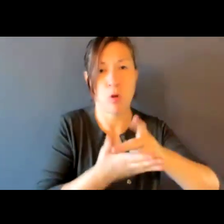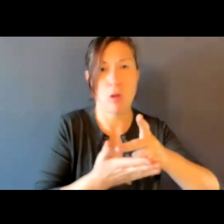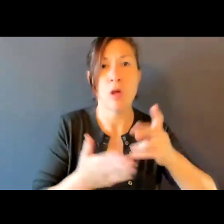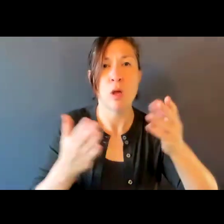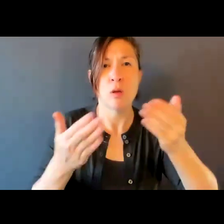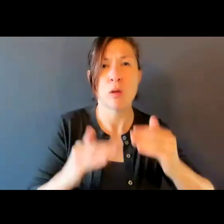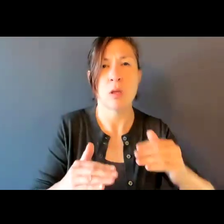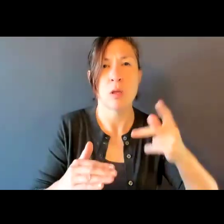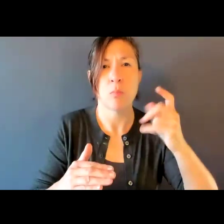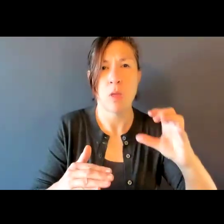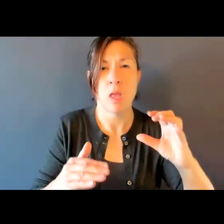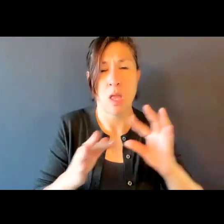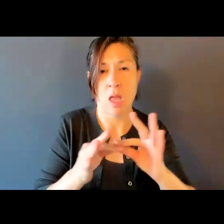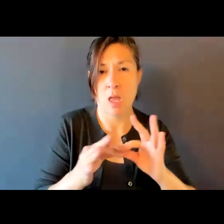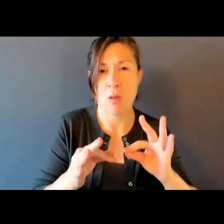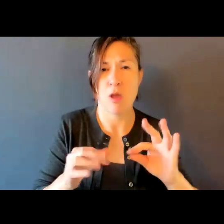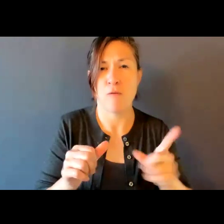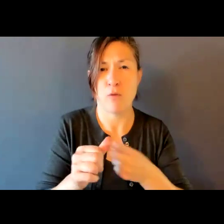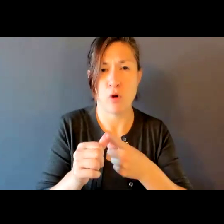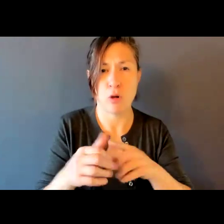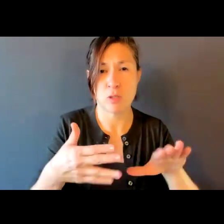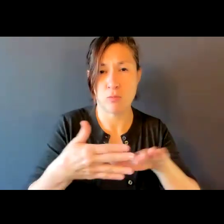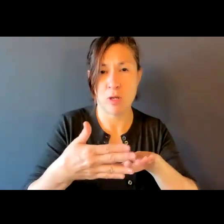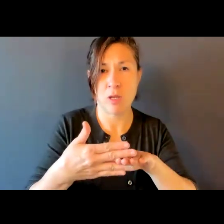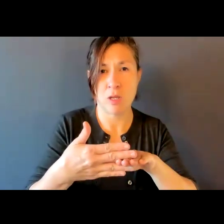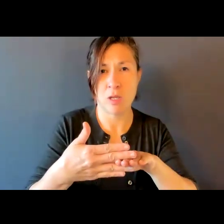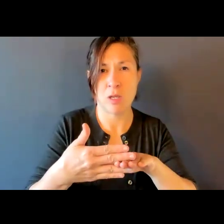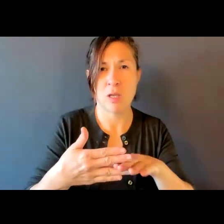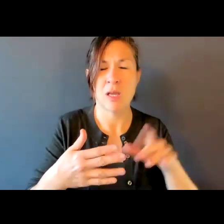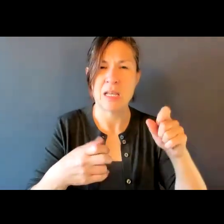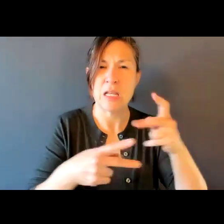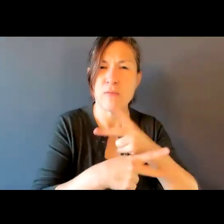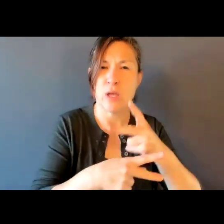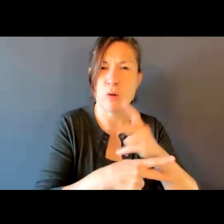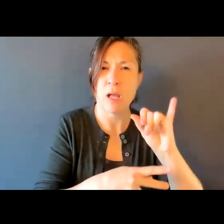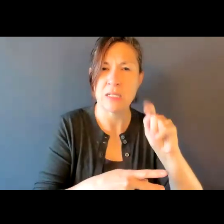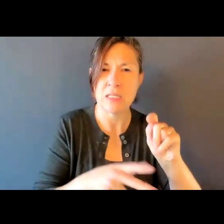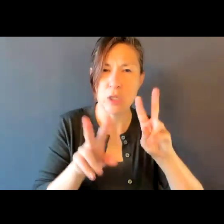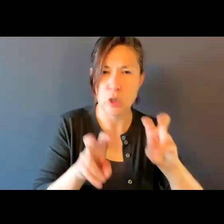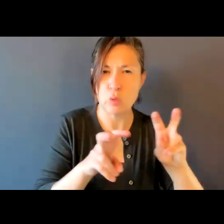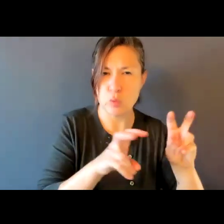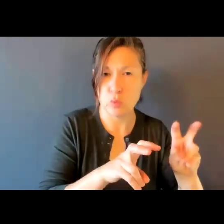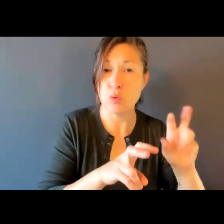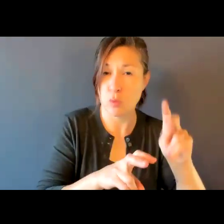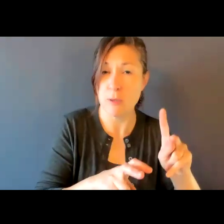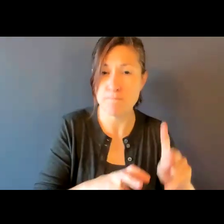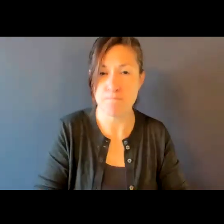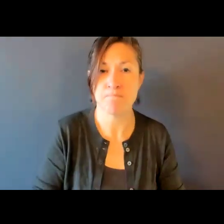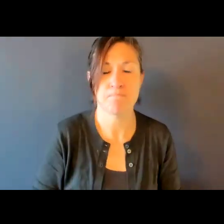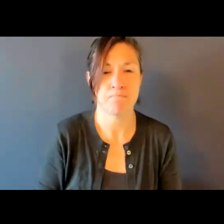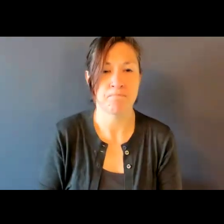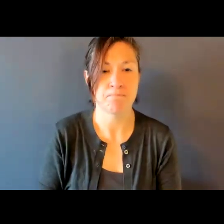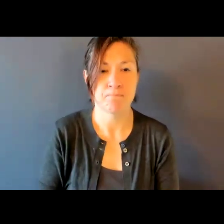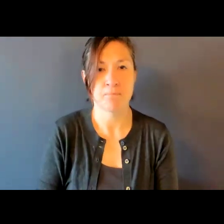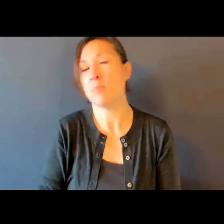public comment, we're going to take a brief recess so that some IT work can be done to get us prepared.